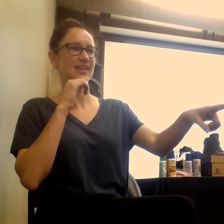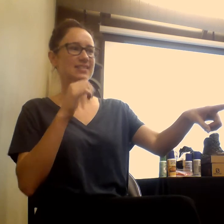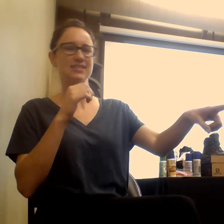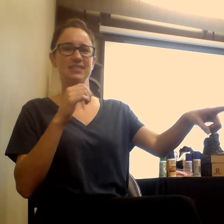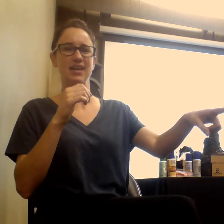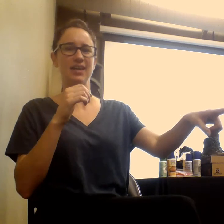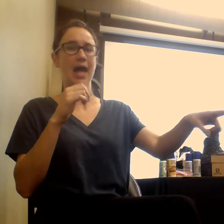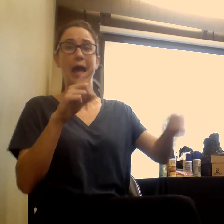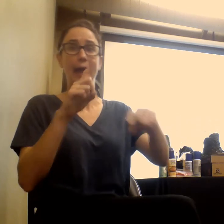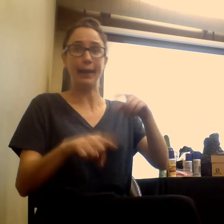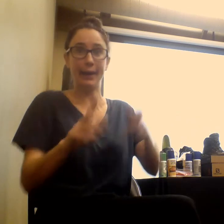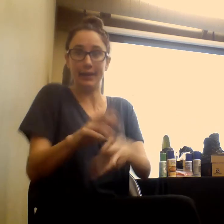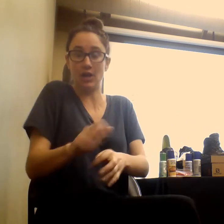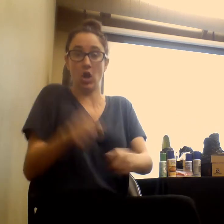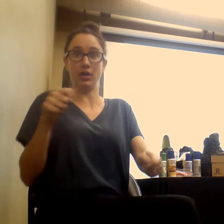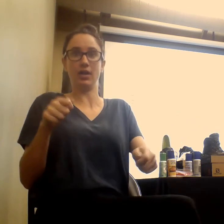all right, now what we're gonna do.